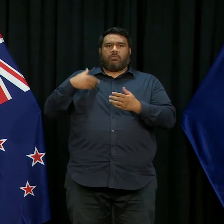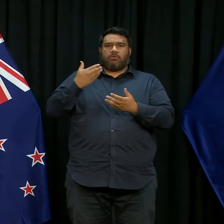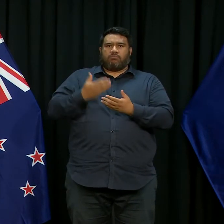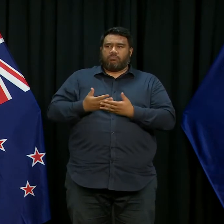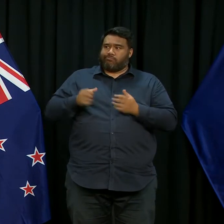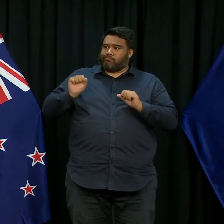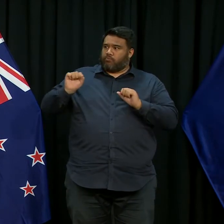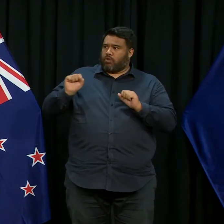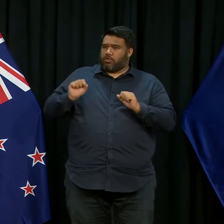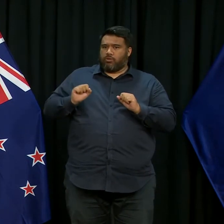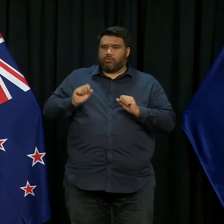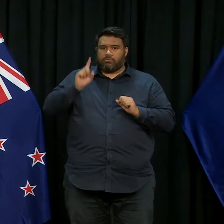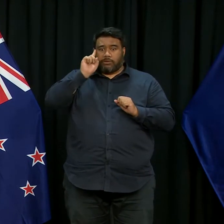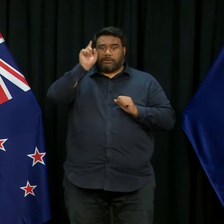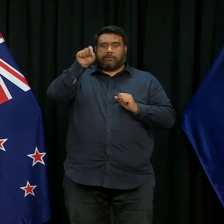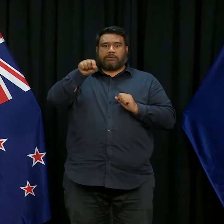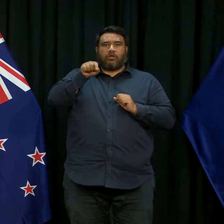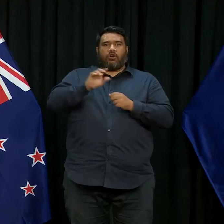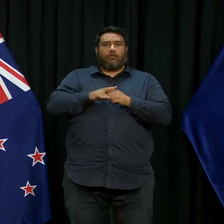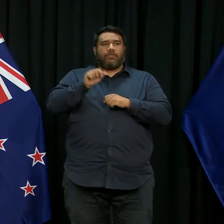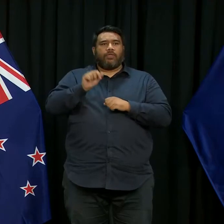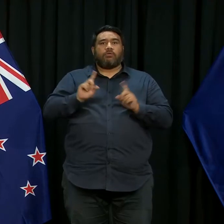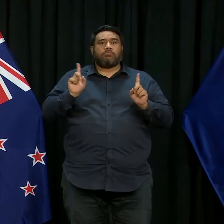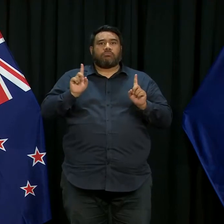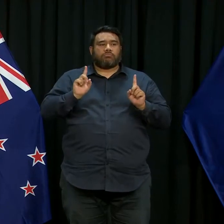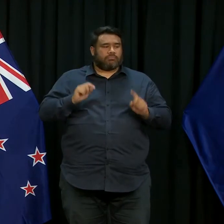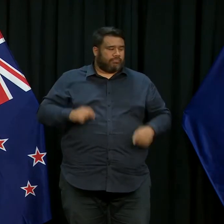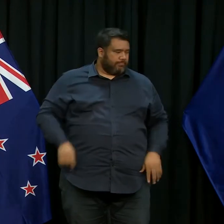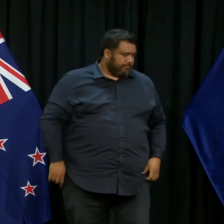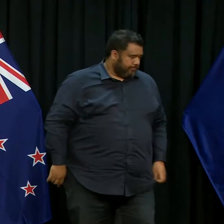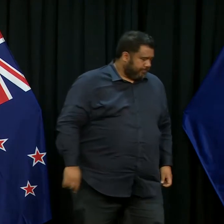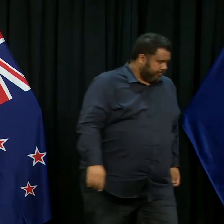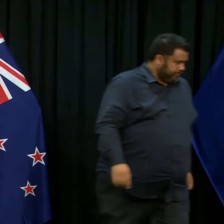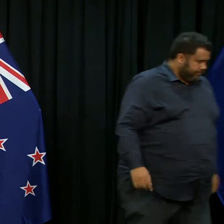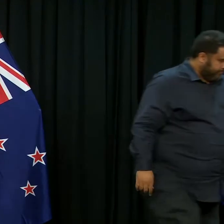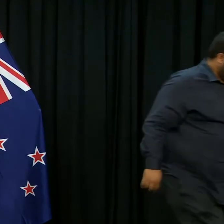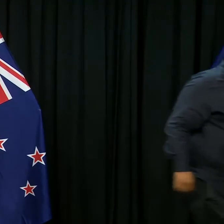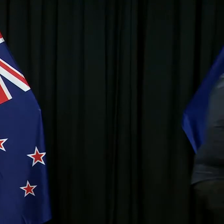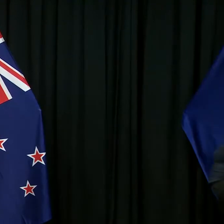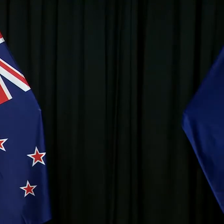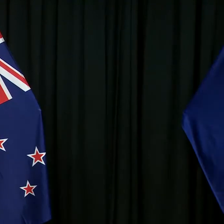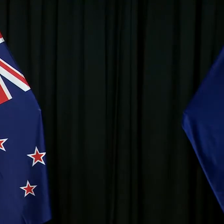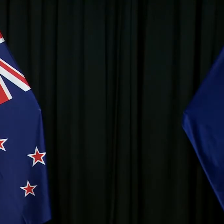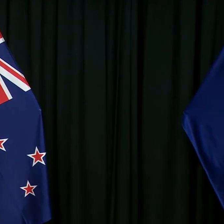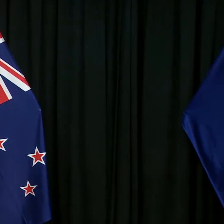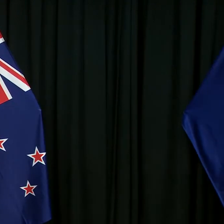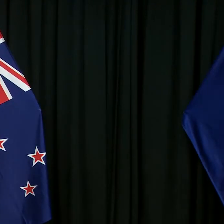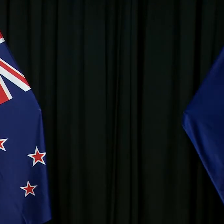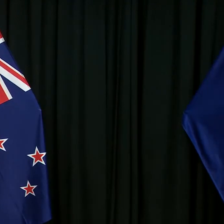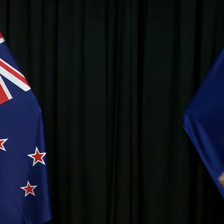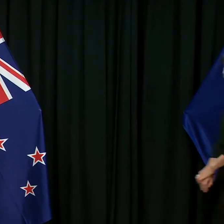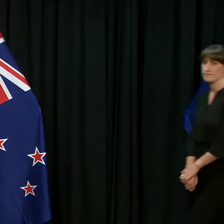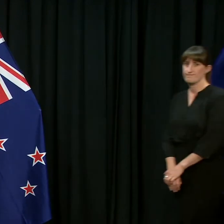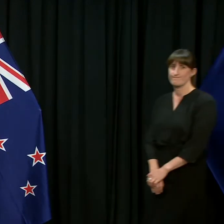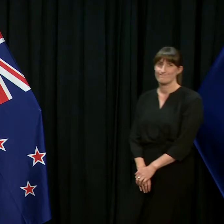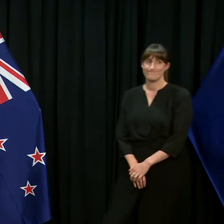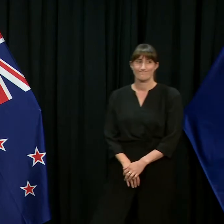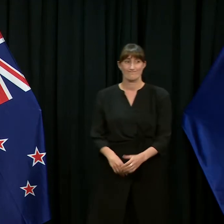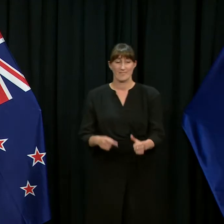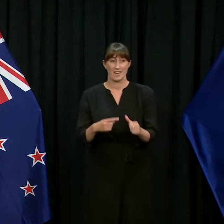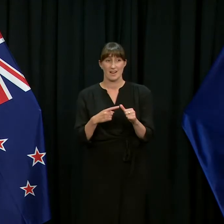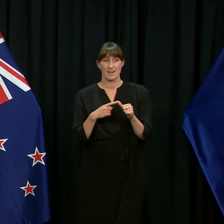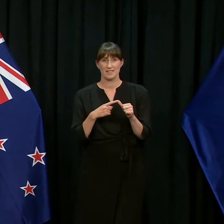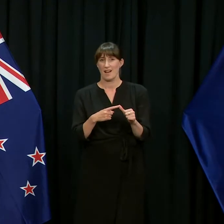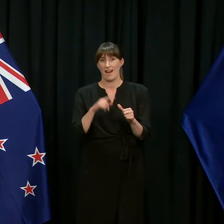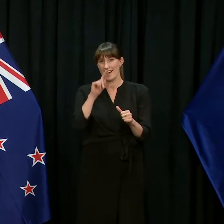What statement would you like to make as a government with regards to that? I couldn't speak to any of the specifics, unfortunately,